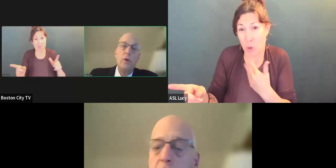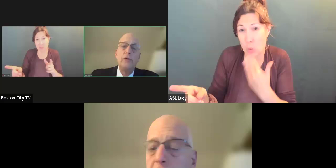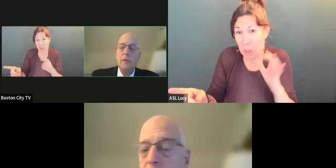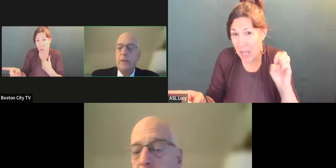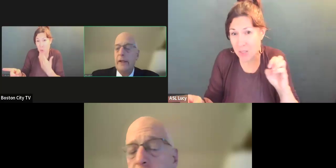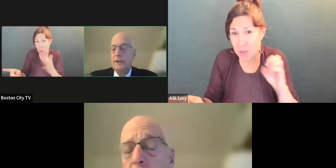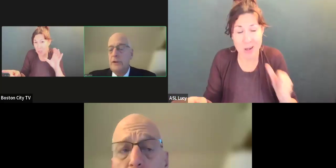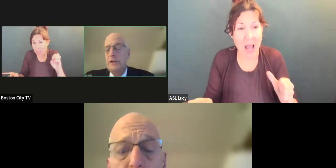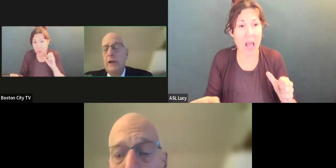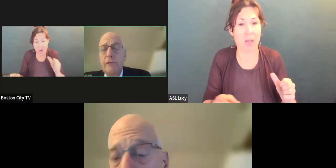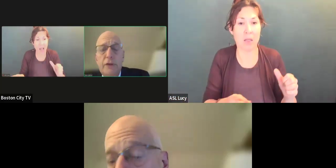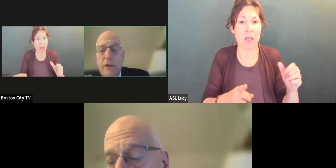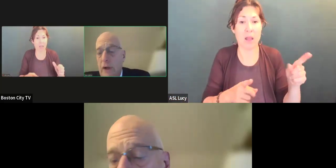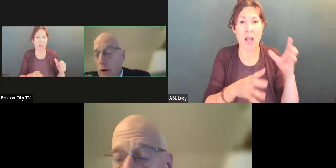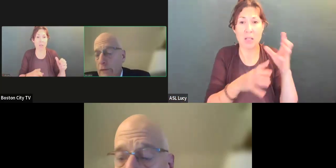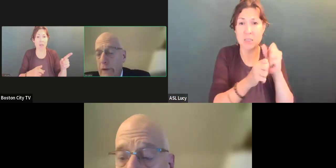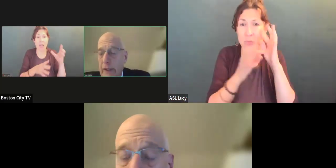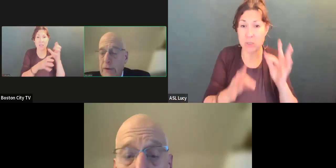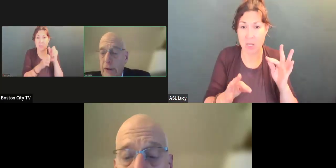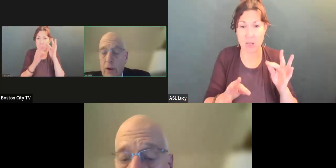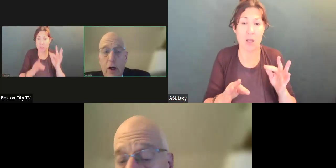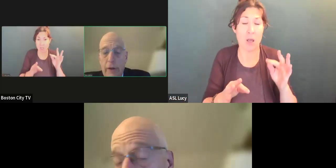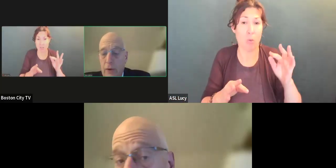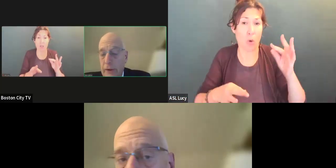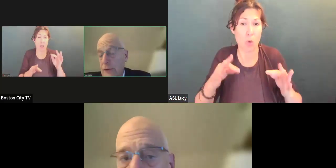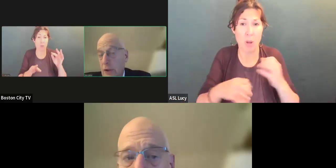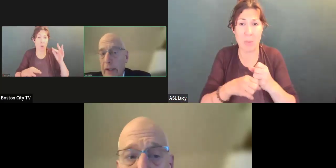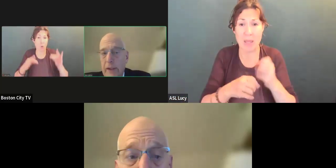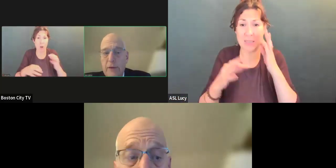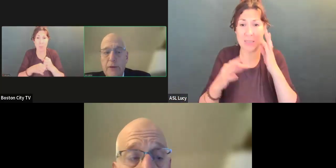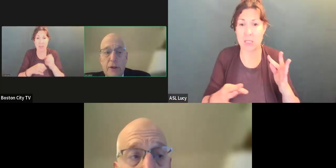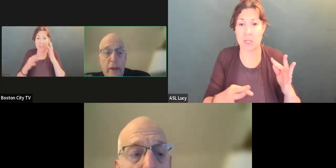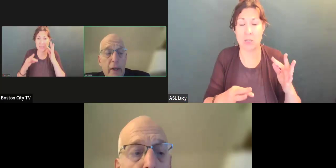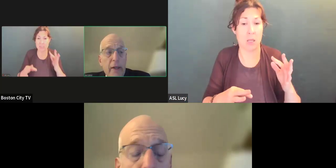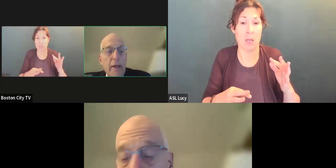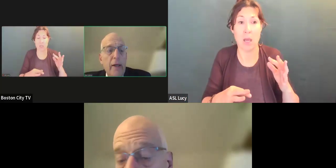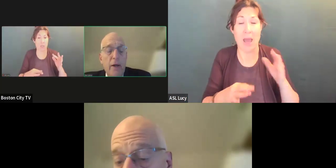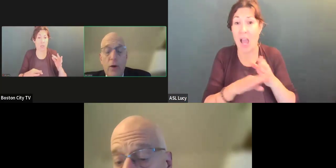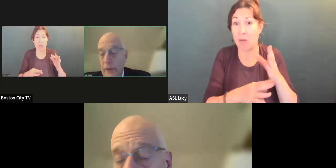ultimately make a decision after receiving all the facts and the law. The court can still make that decision